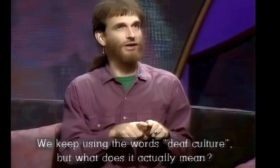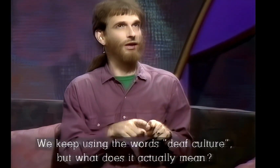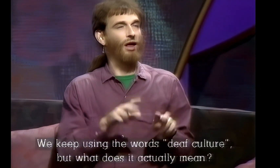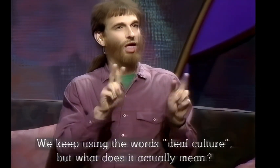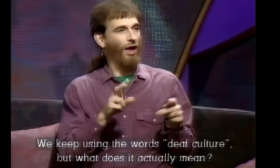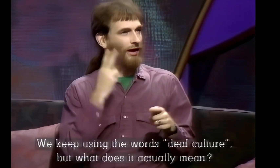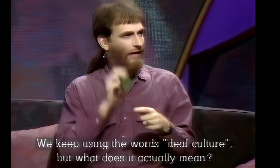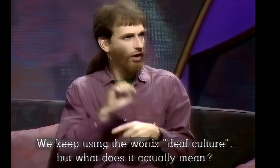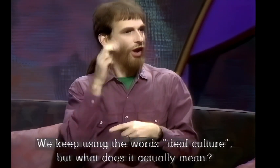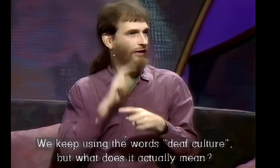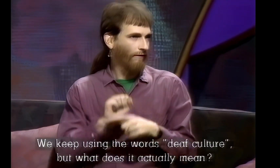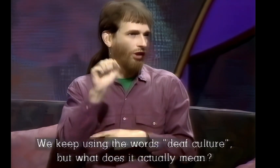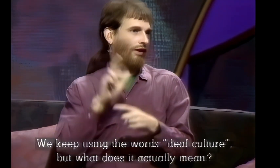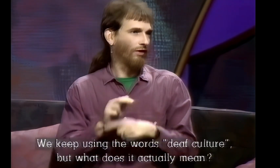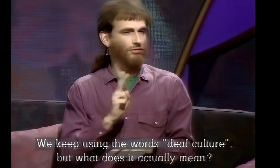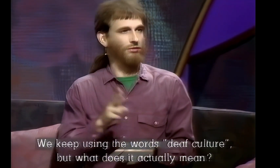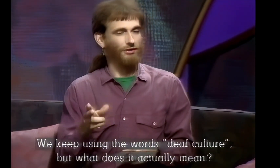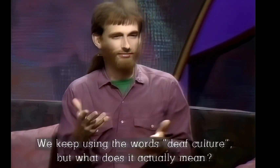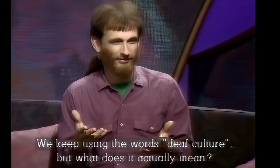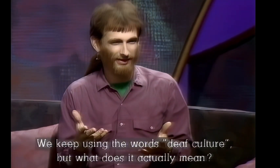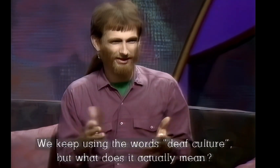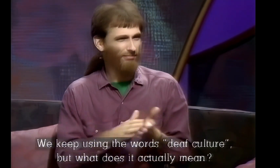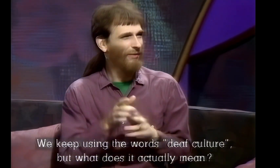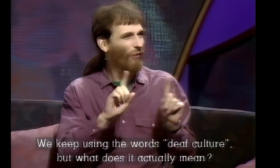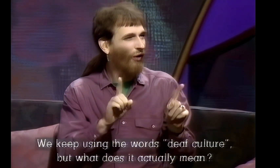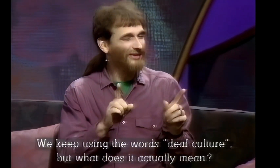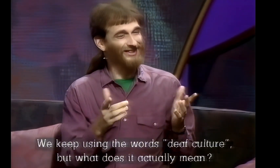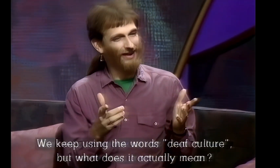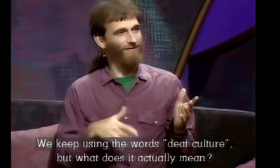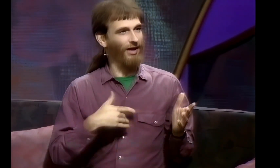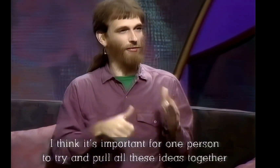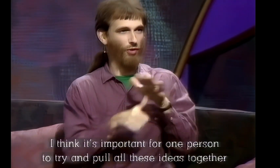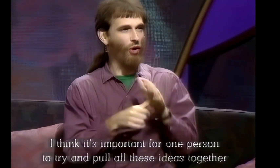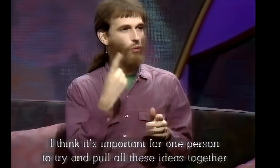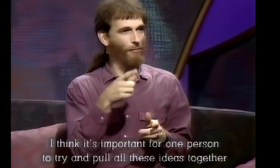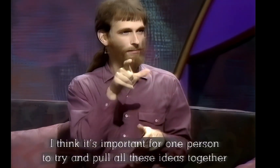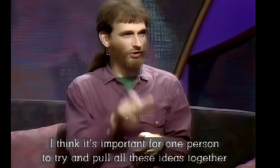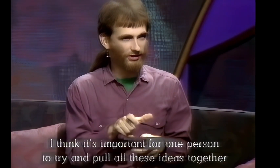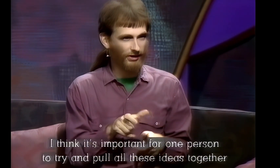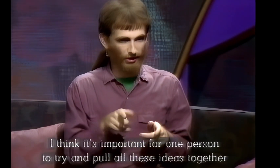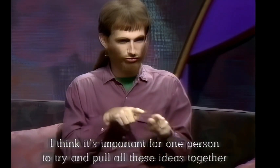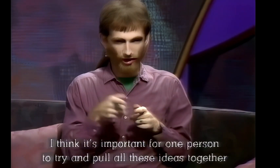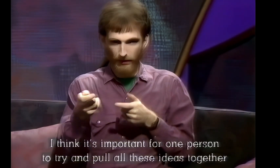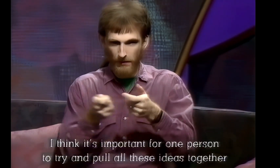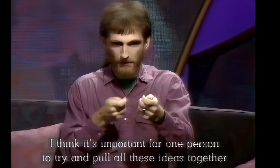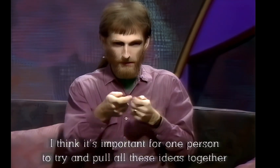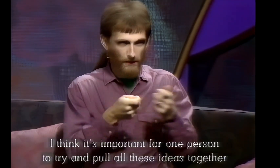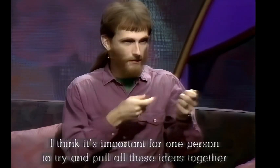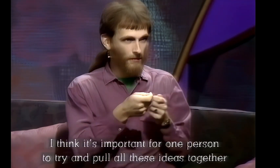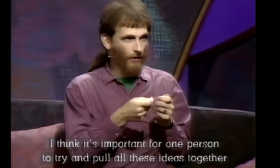At the moment, deaf and hearing people keep using these words, deaf culture, all the time, but what does it actually mean? I think it's important for one person